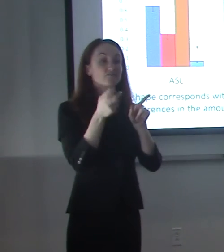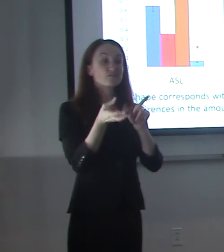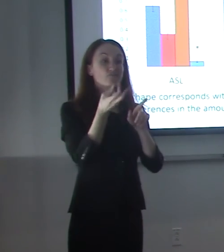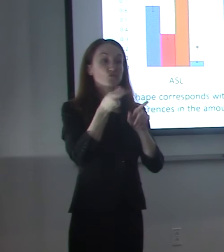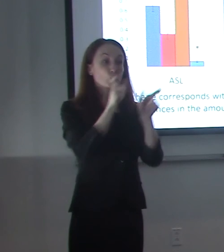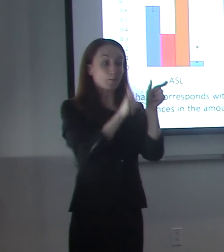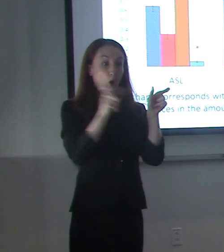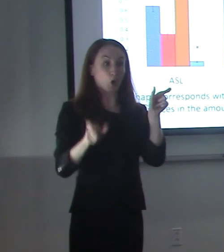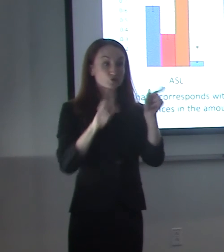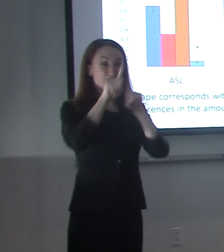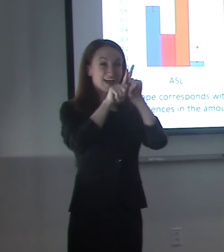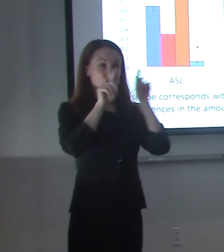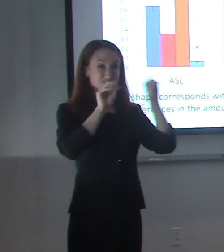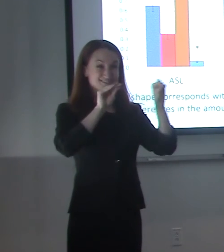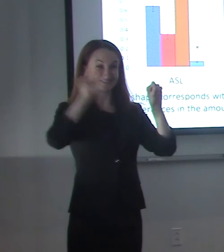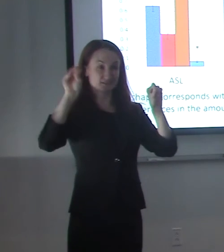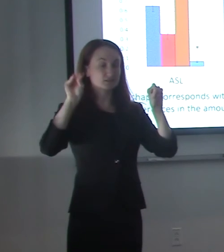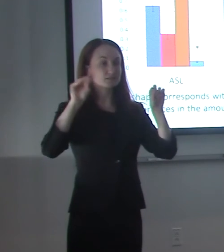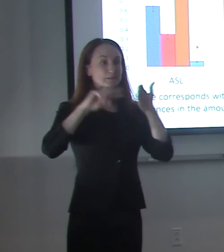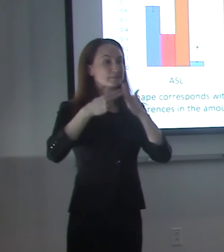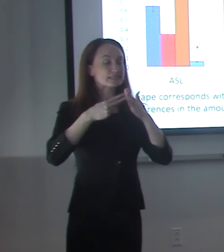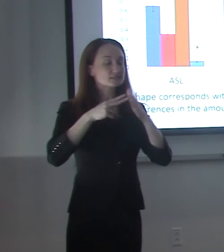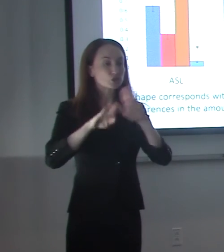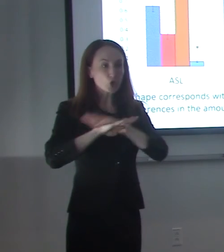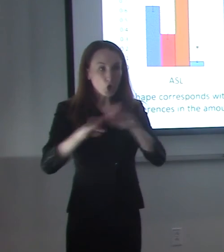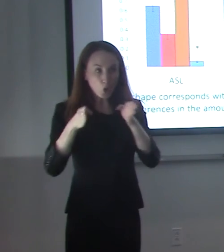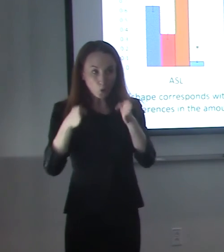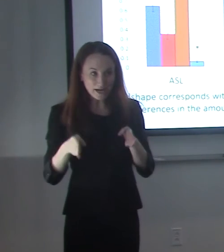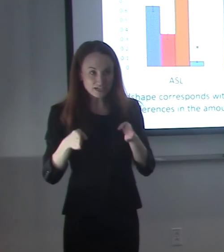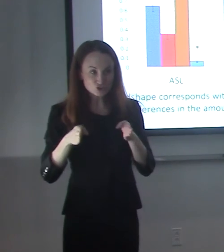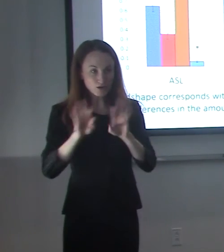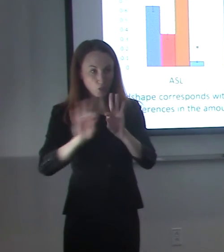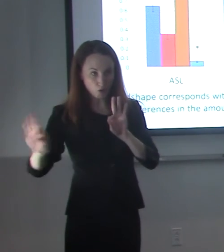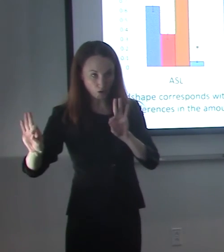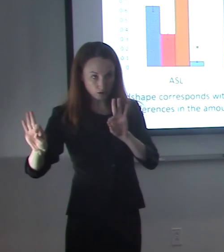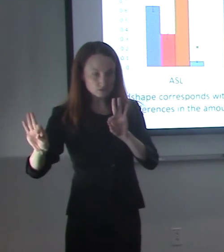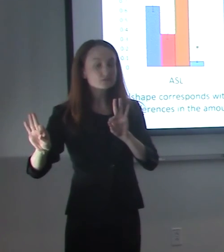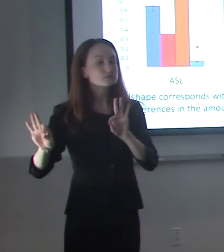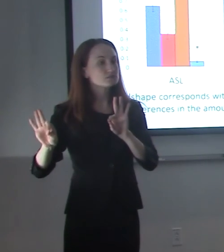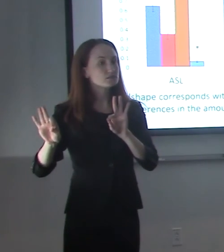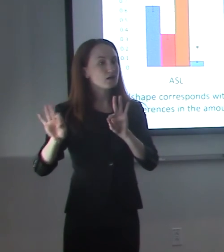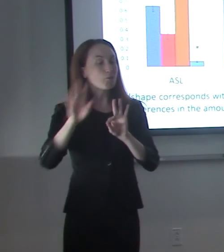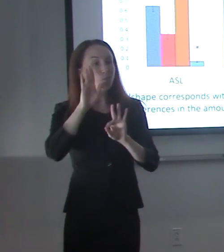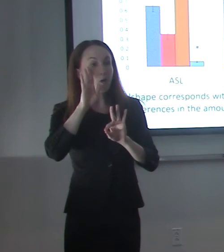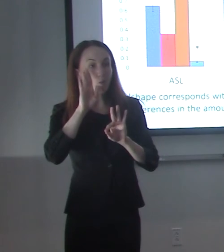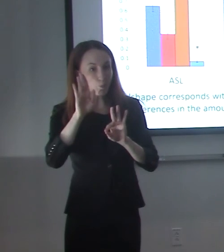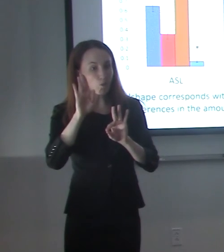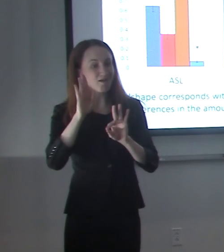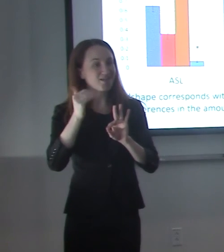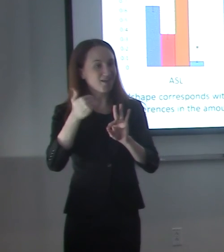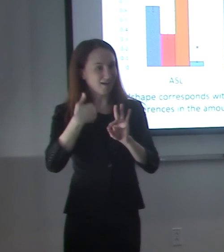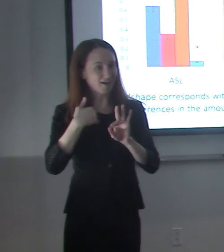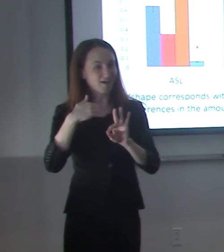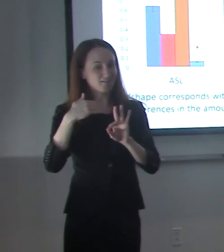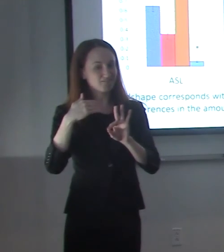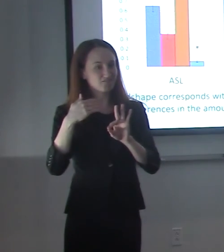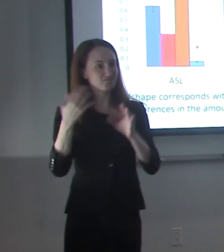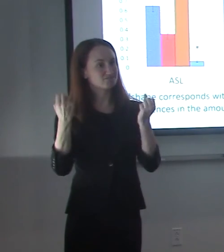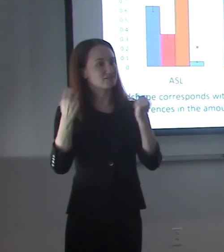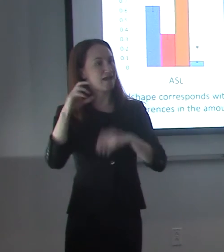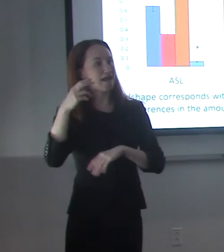here, which are no agent clauses, but which have handling